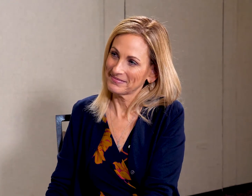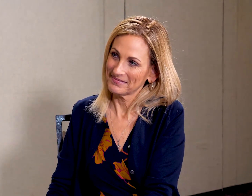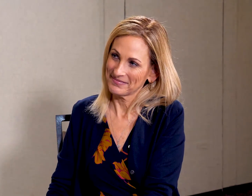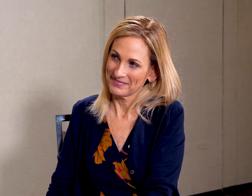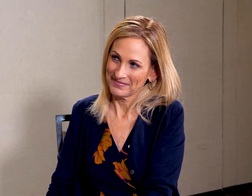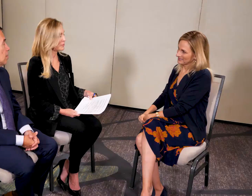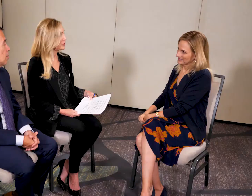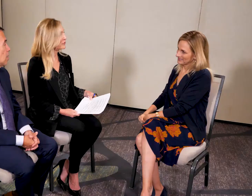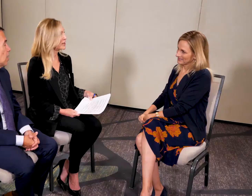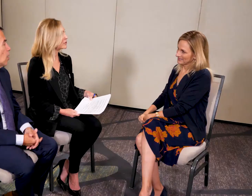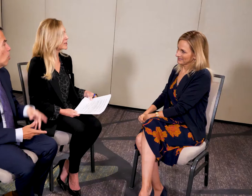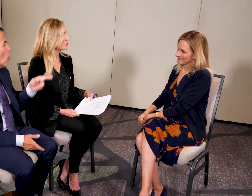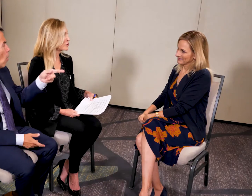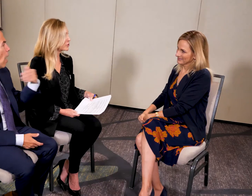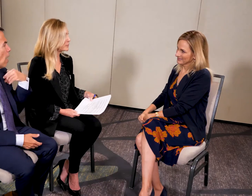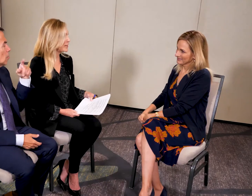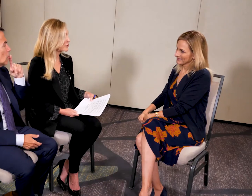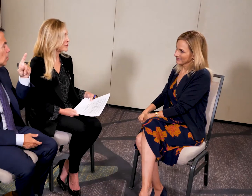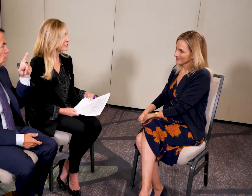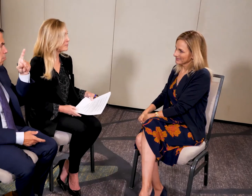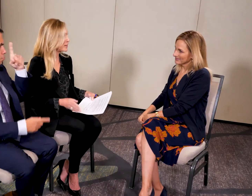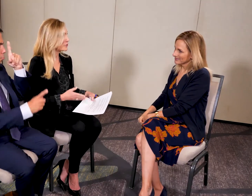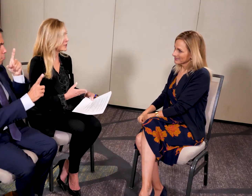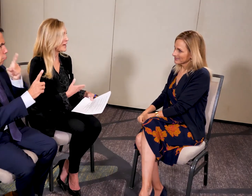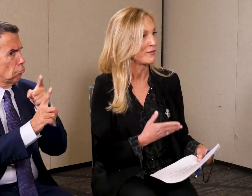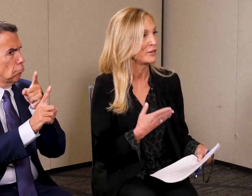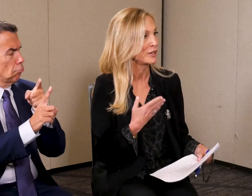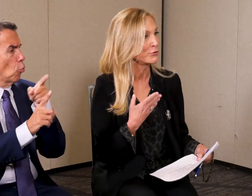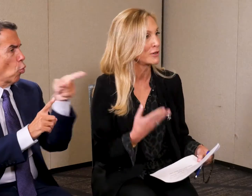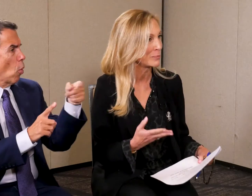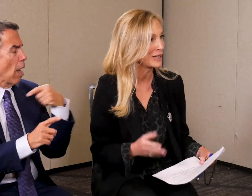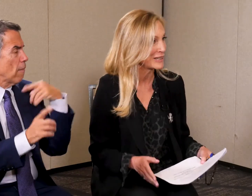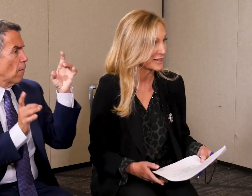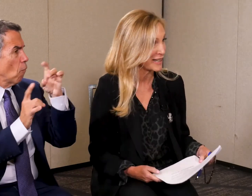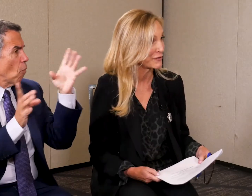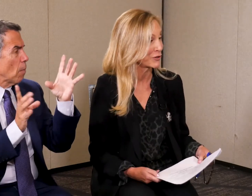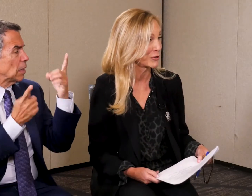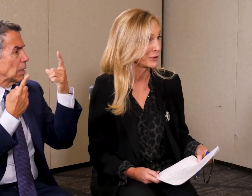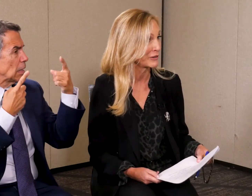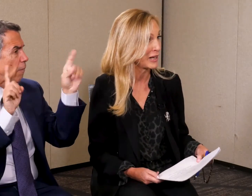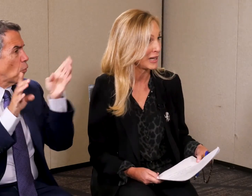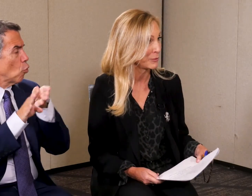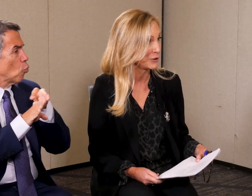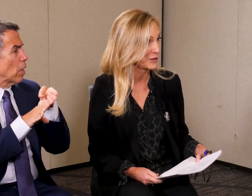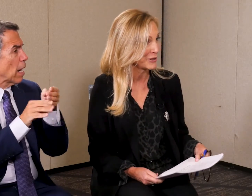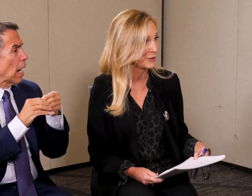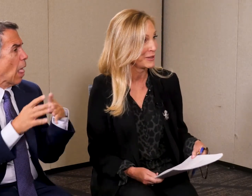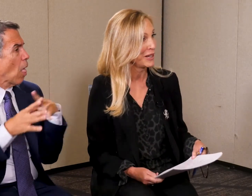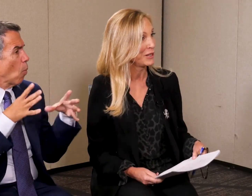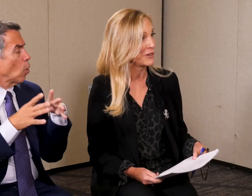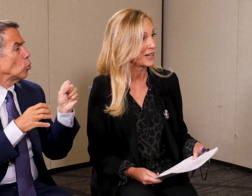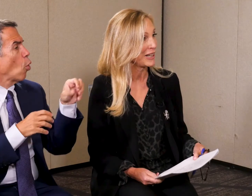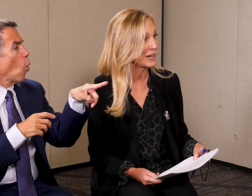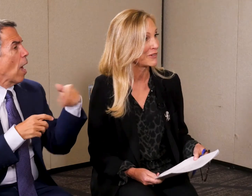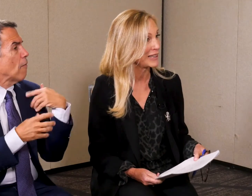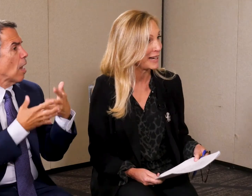that. Well, you've got such determination. You've managed to have an incredibly successful career in Hollywood, so you've got a lot of clout.